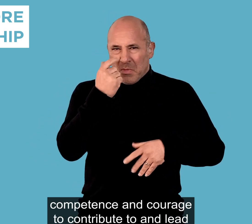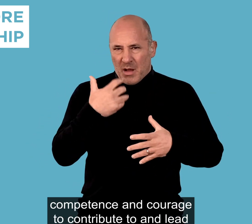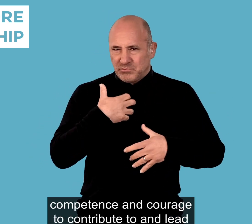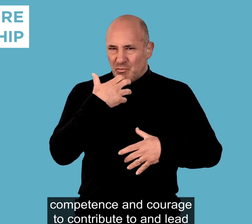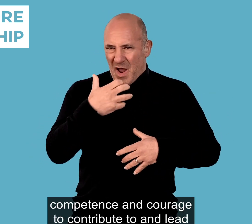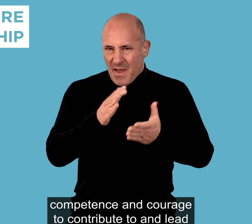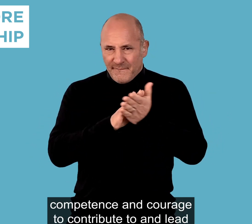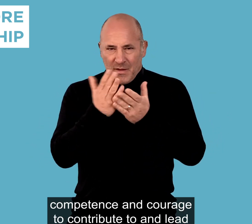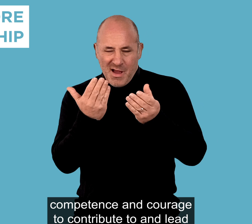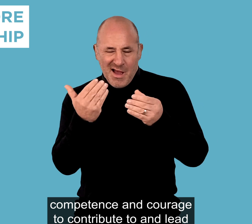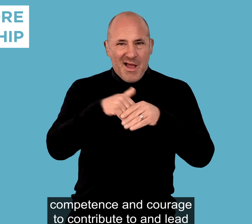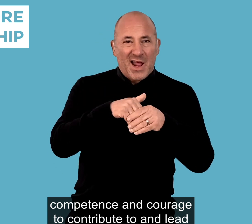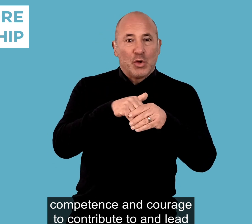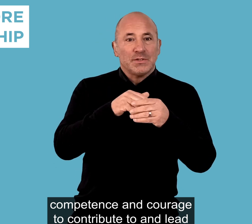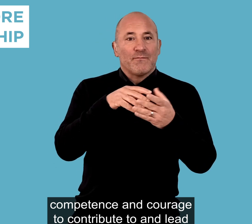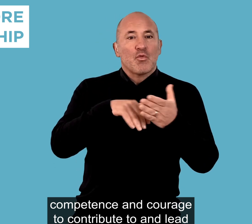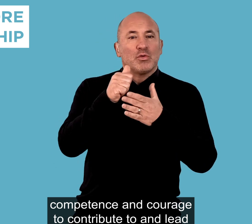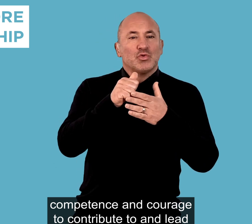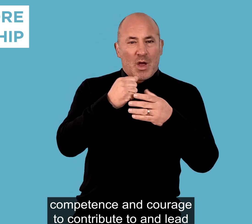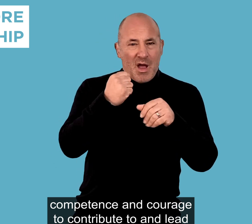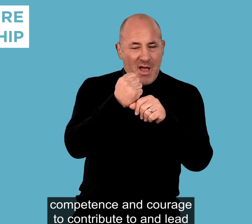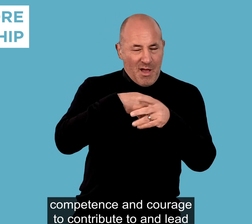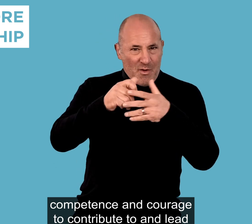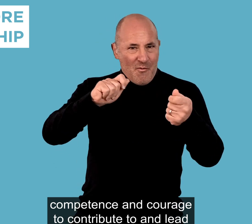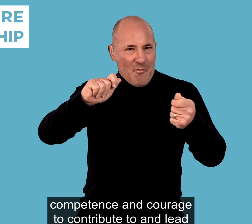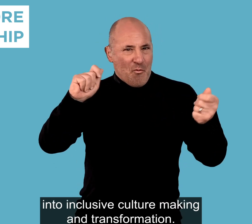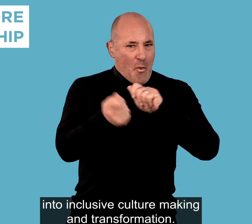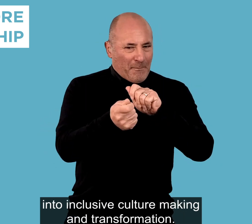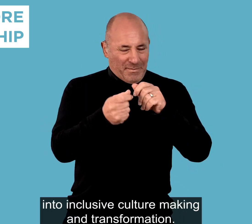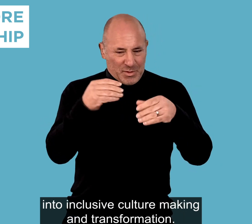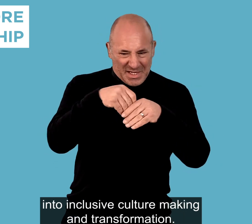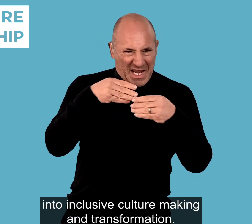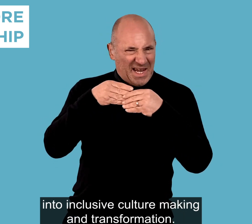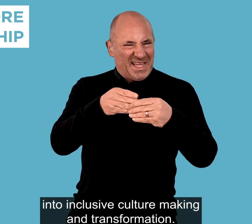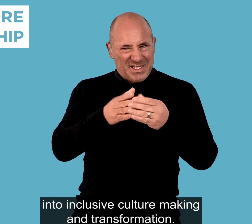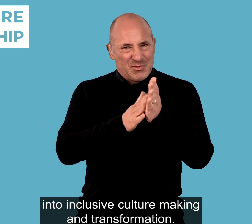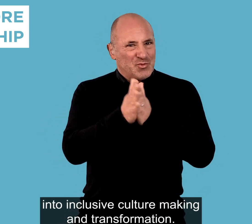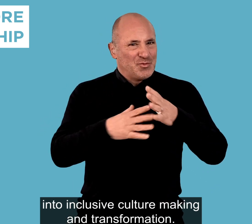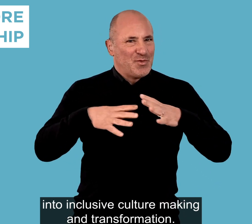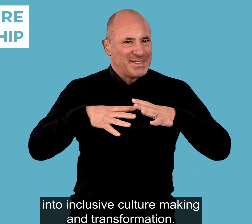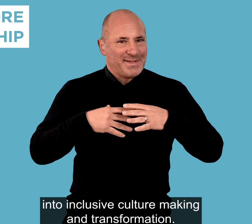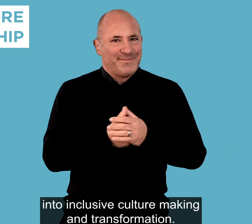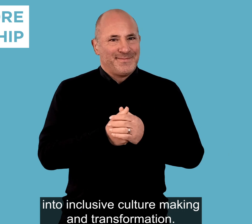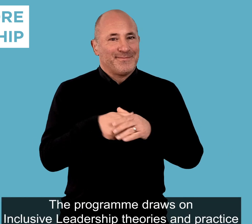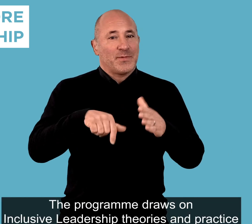competence and courage to contribute to and lead into inclusive culture-making and transformation.